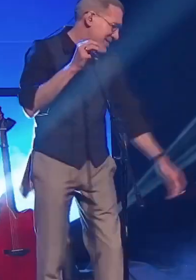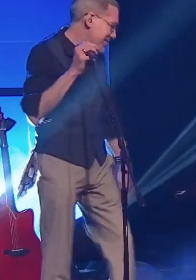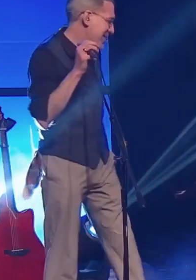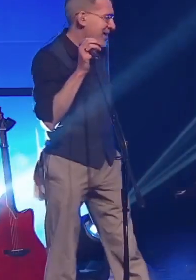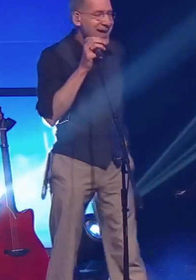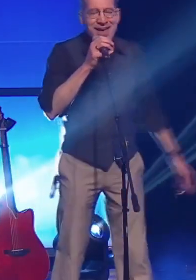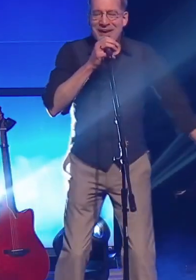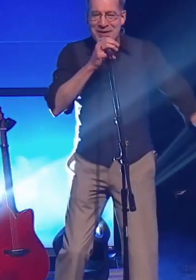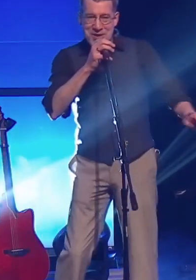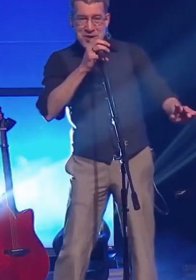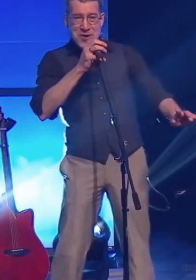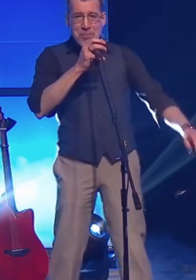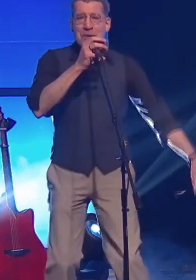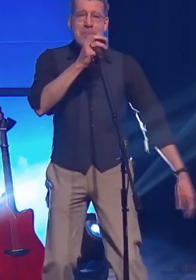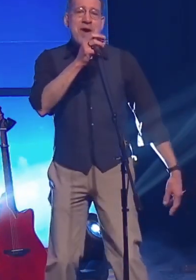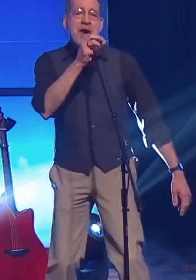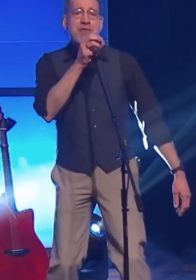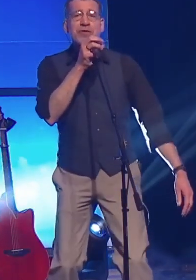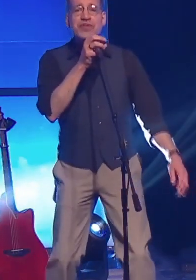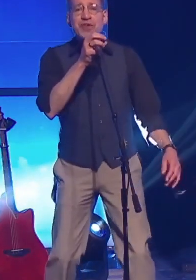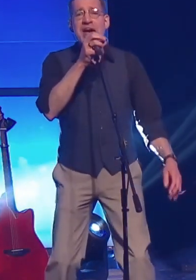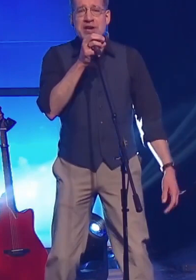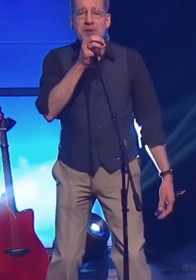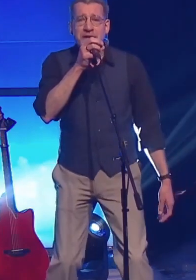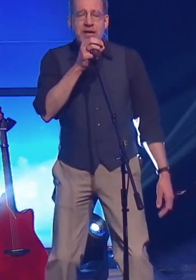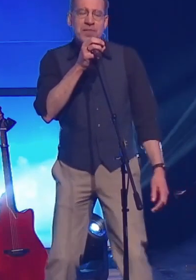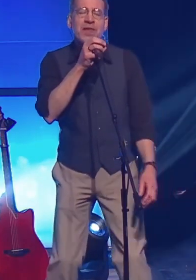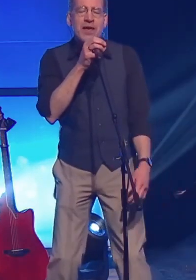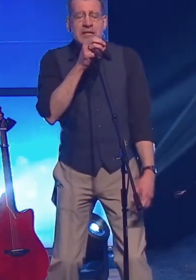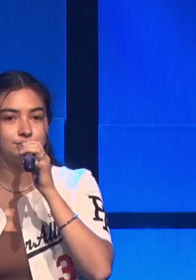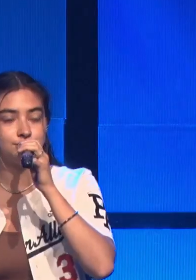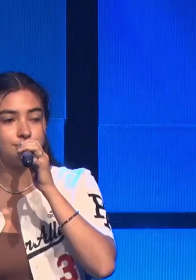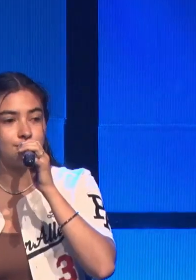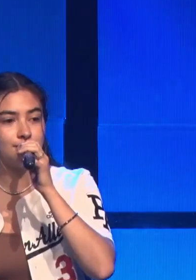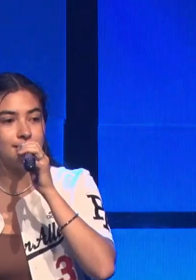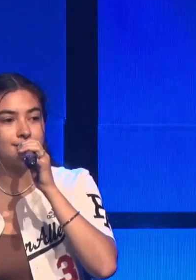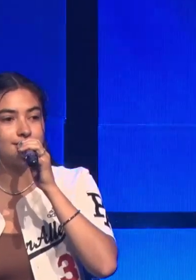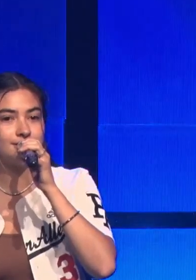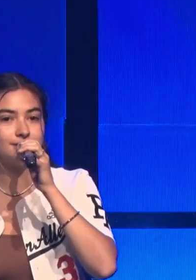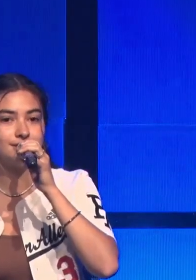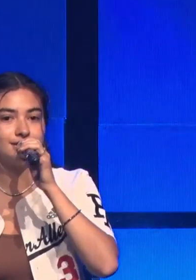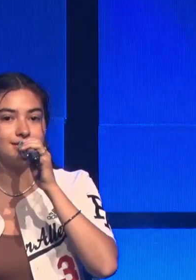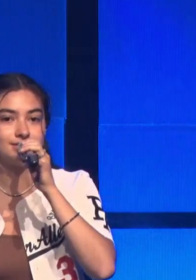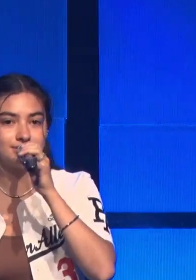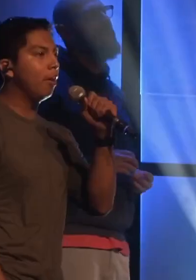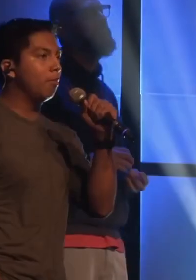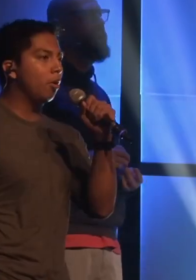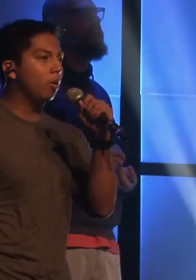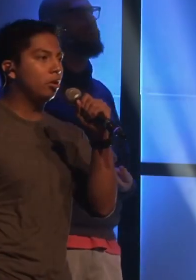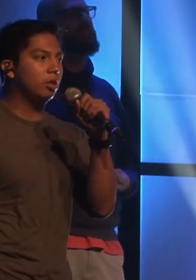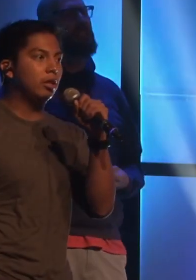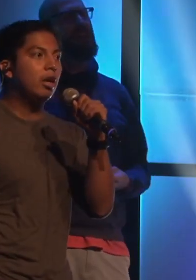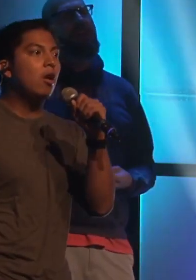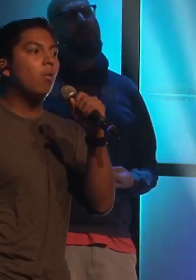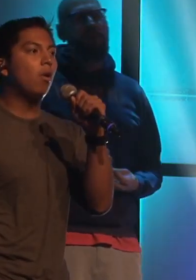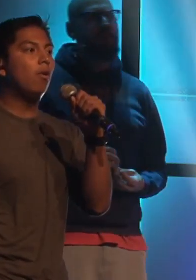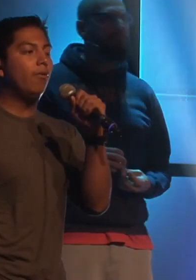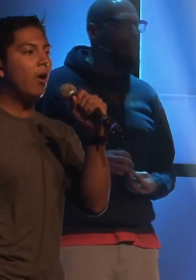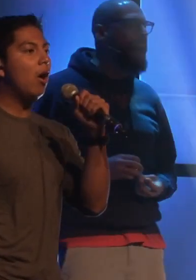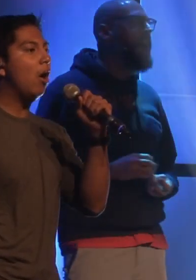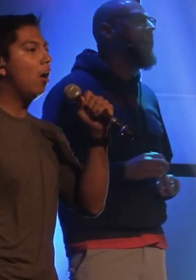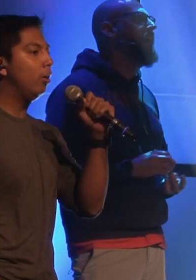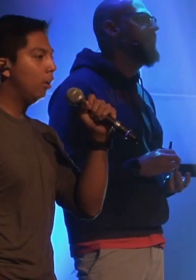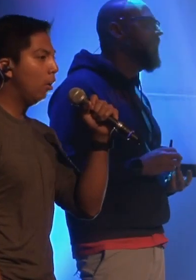me, you prepare a table. Surely goodness and mercy